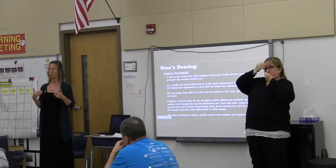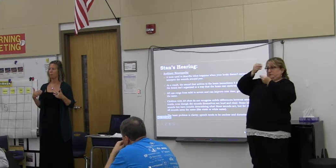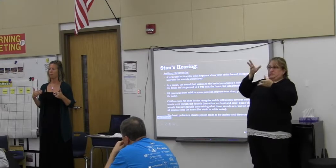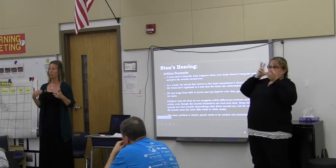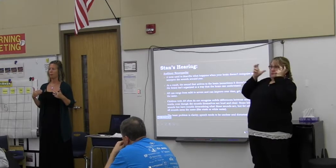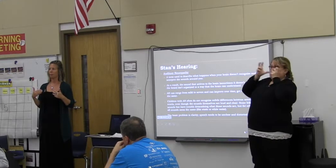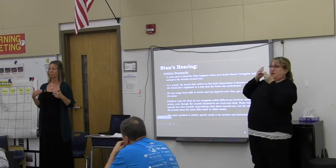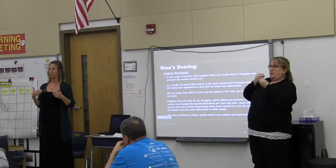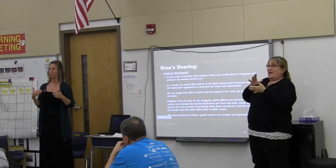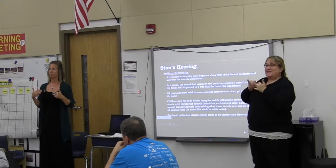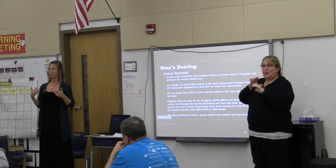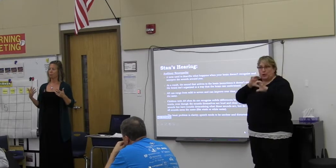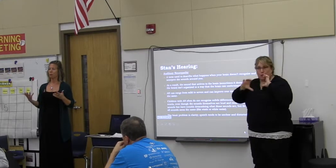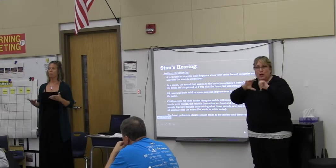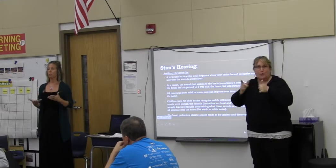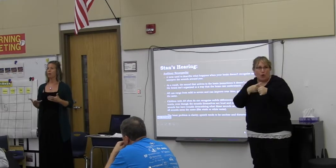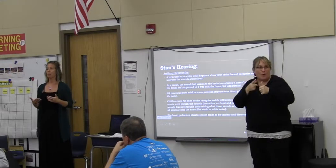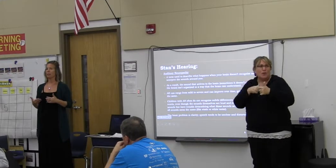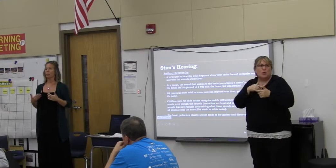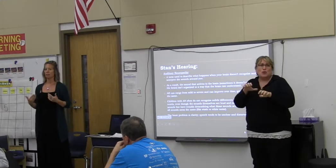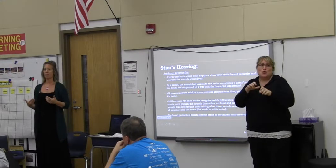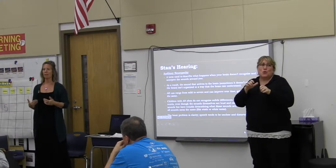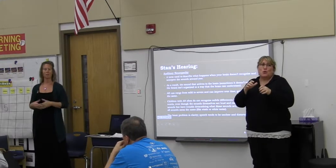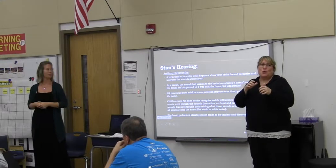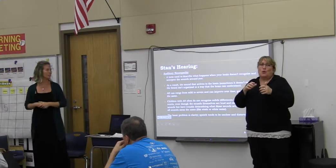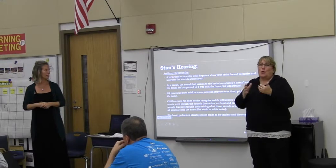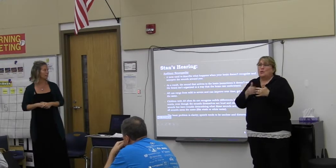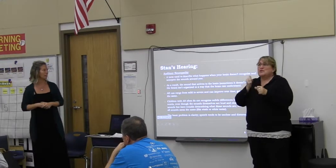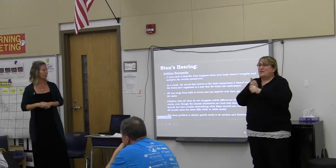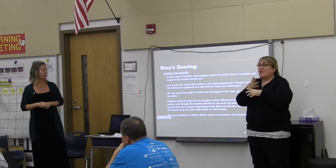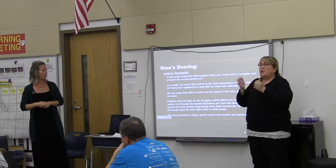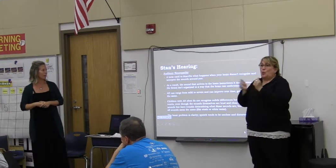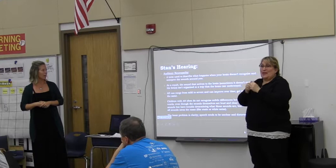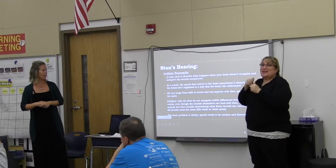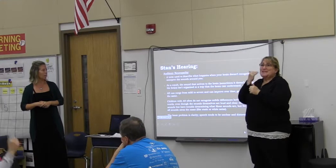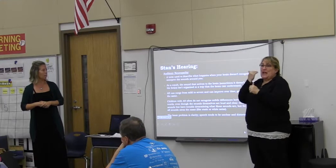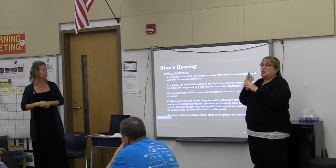we pretty much do everything with sounds with Stan.